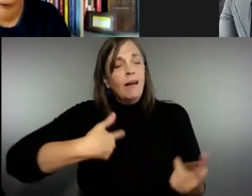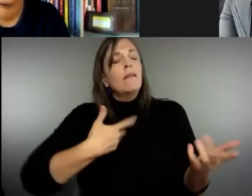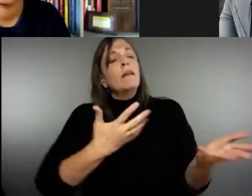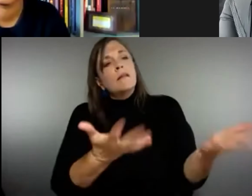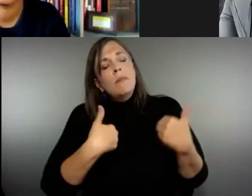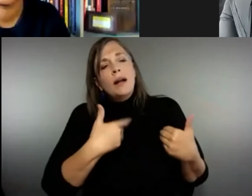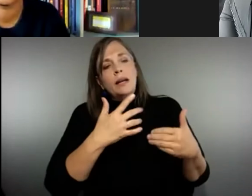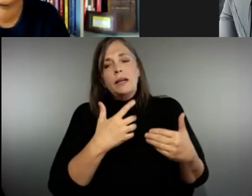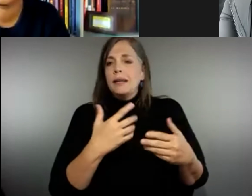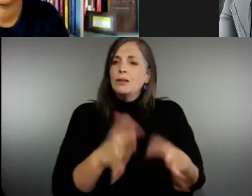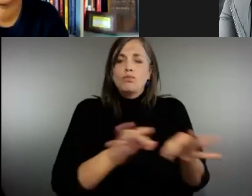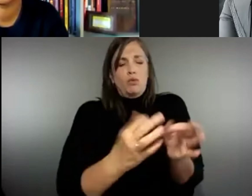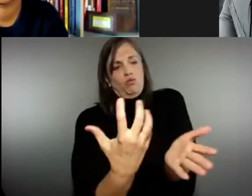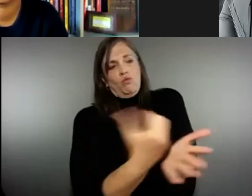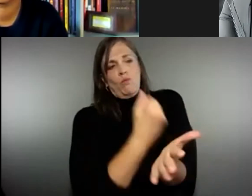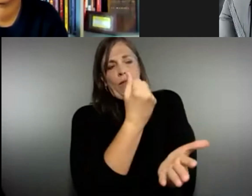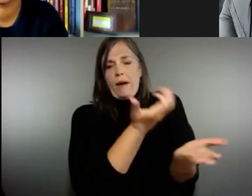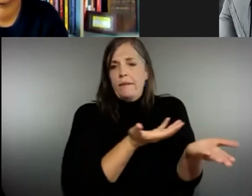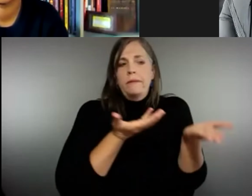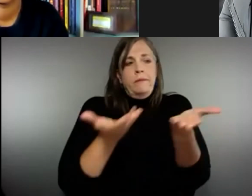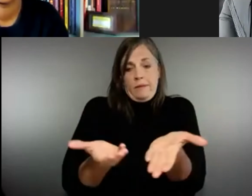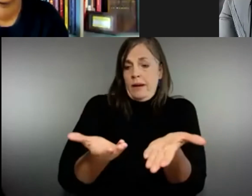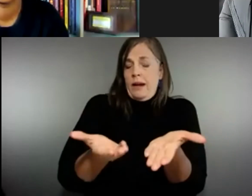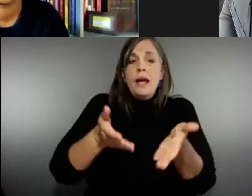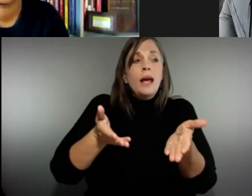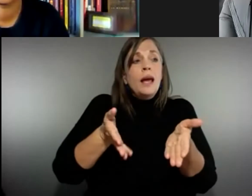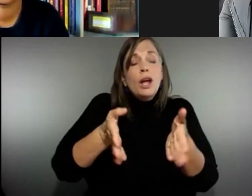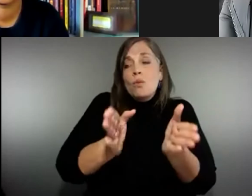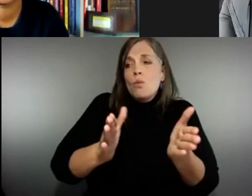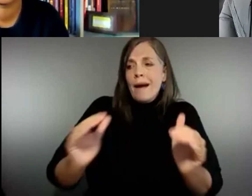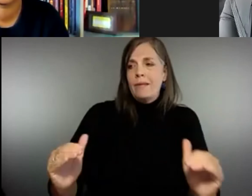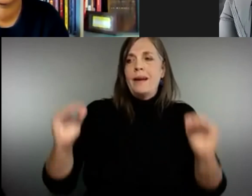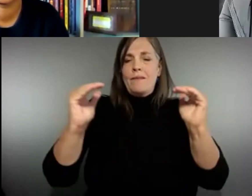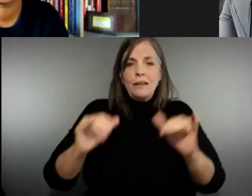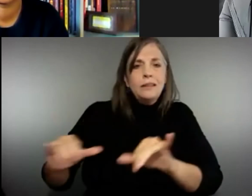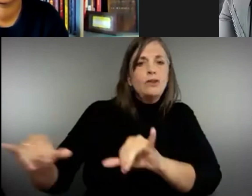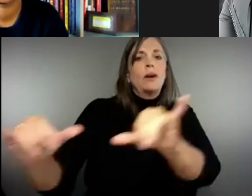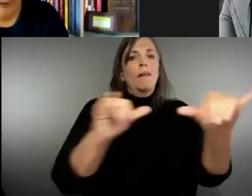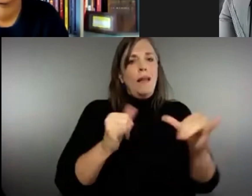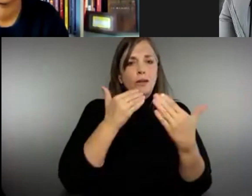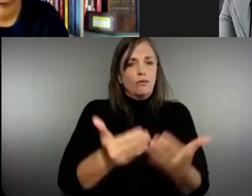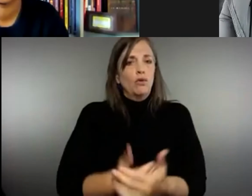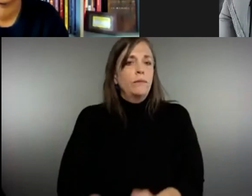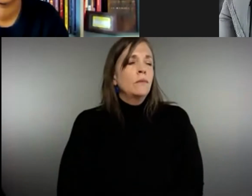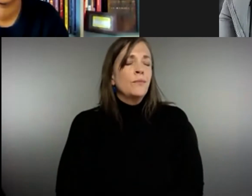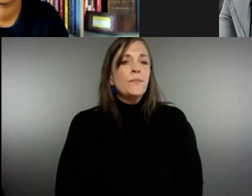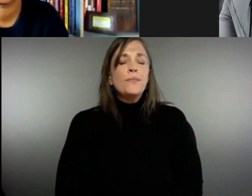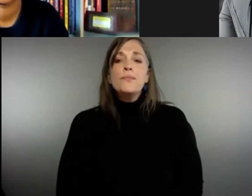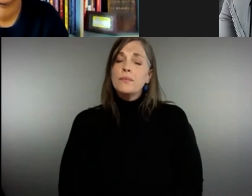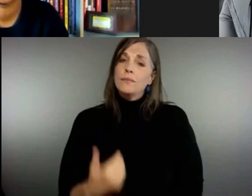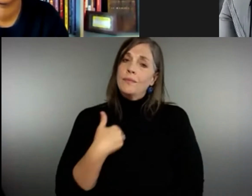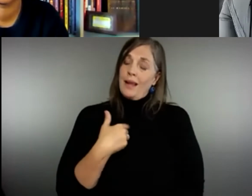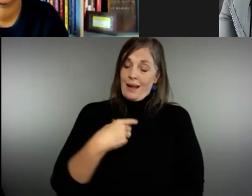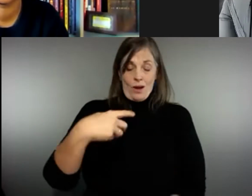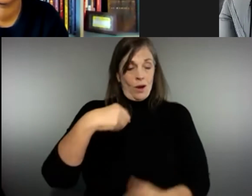that uh that really advances the collective good um and and in me you know you've got somebody who's going to champion